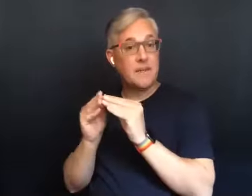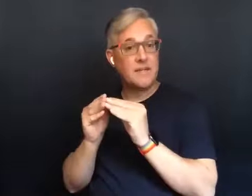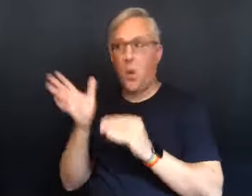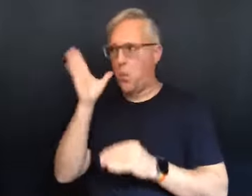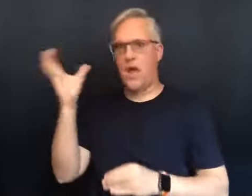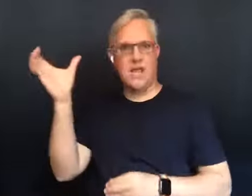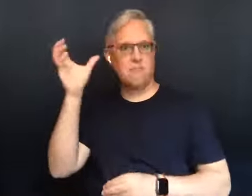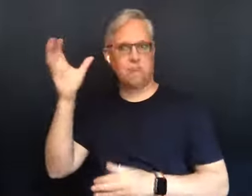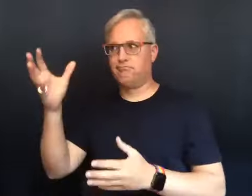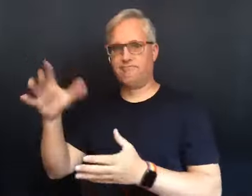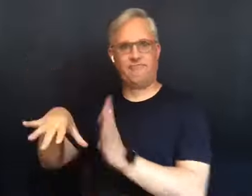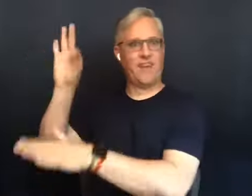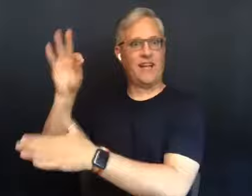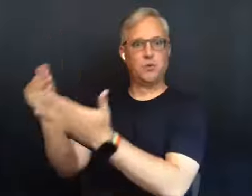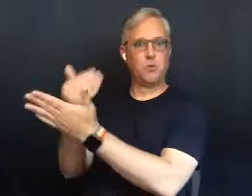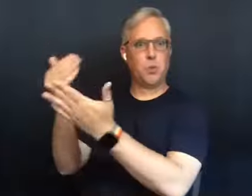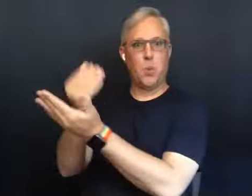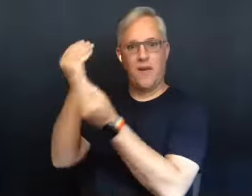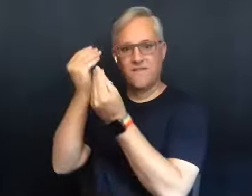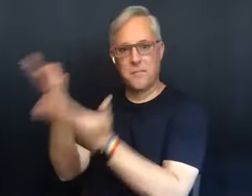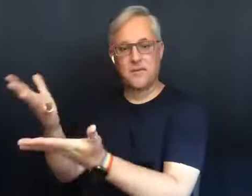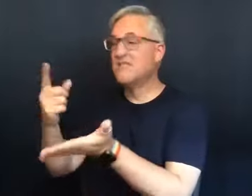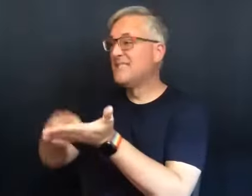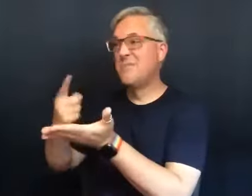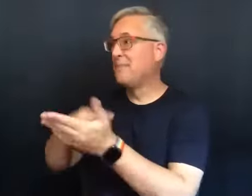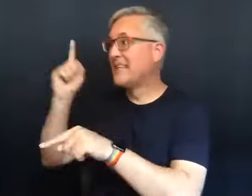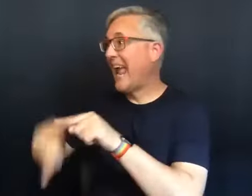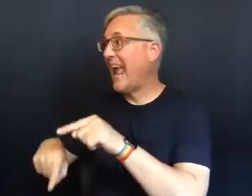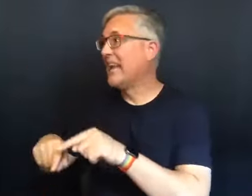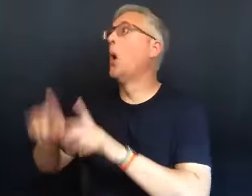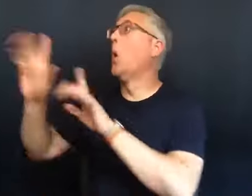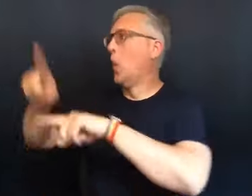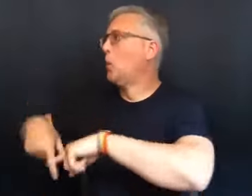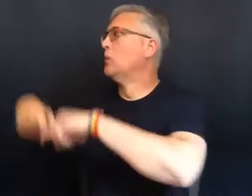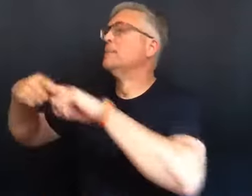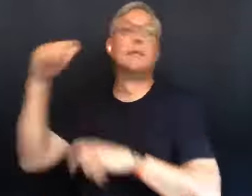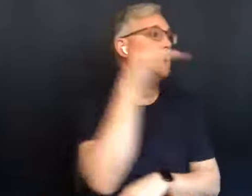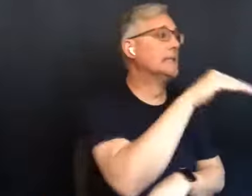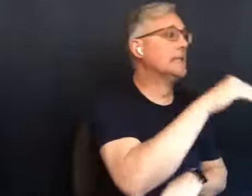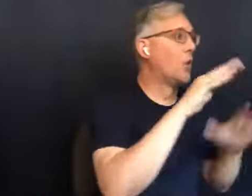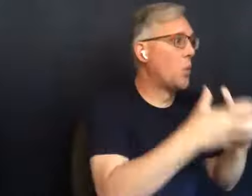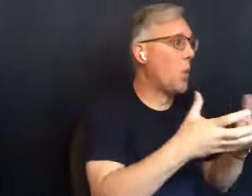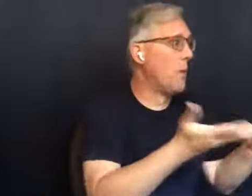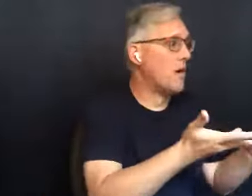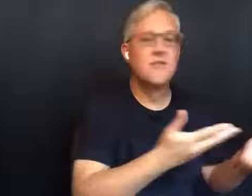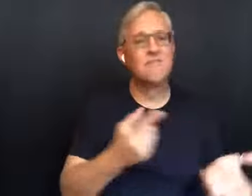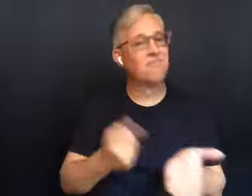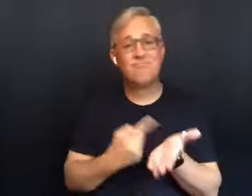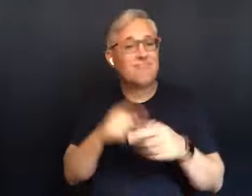been to a group conscience and you go to the district meeting, you hear a lot of new information. And if it's timely and you're not going to go ask your group